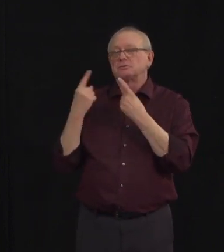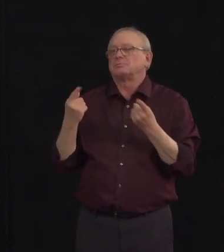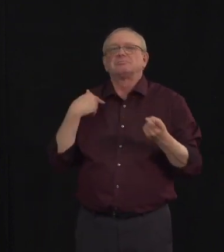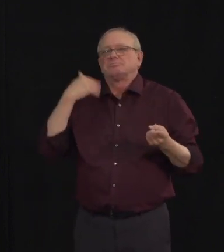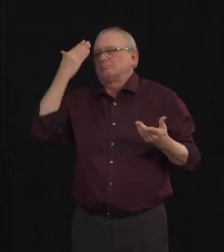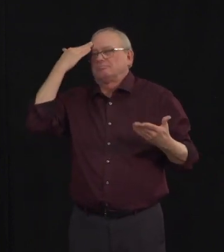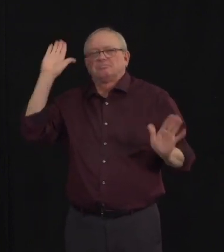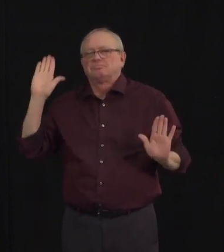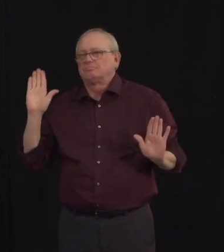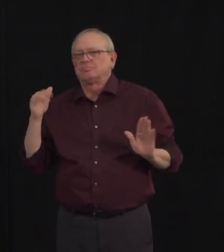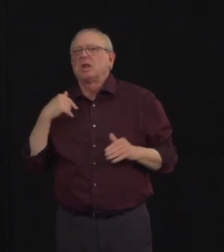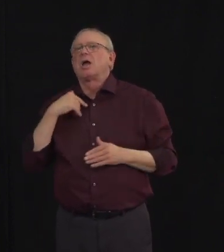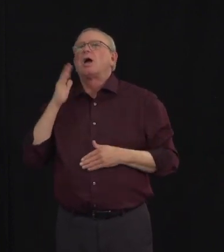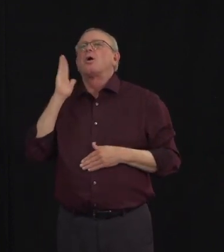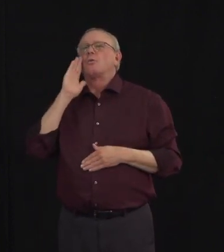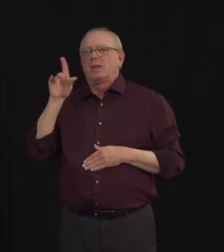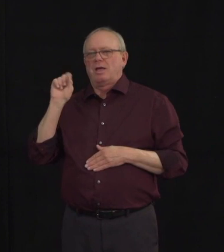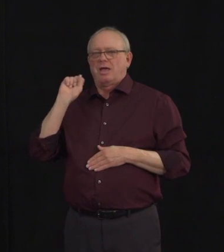of your question?